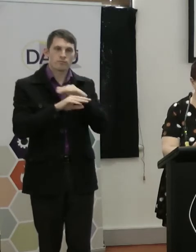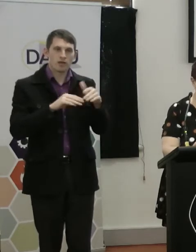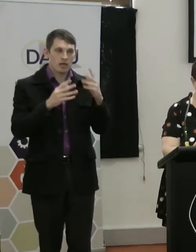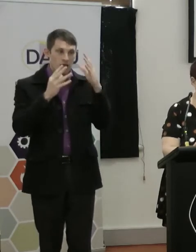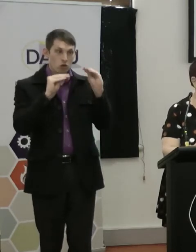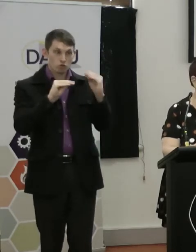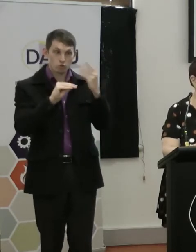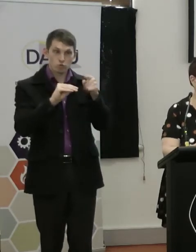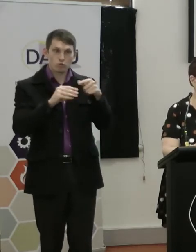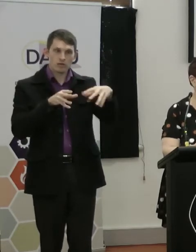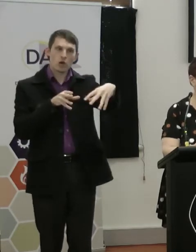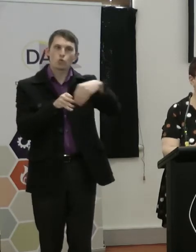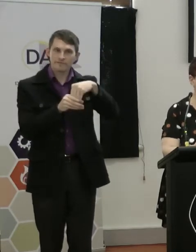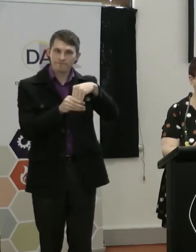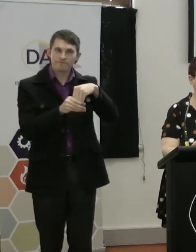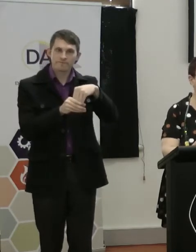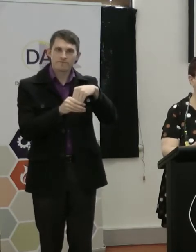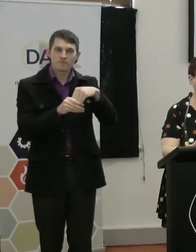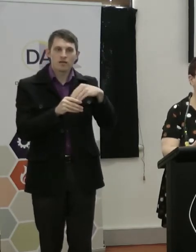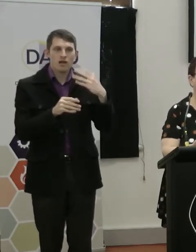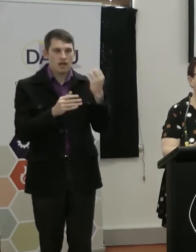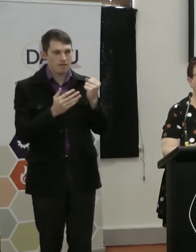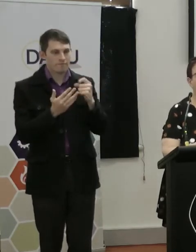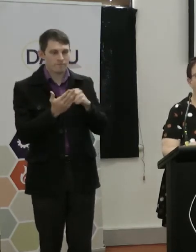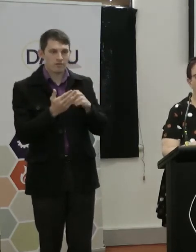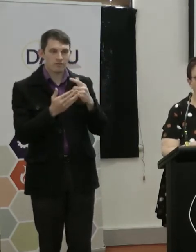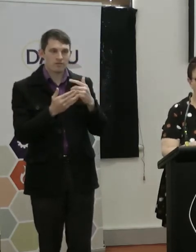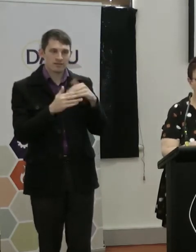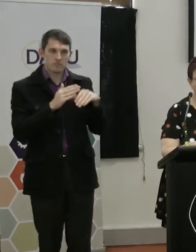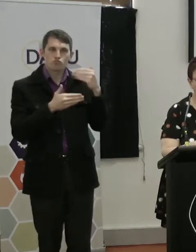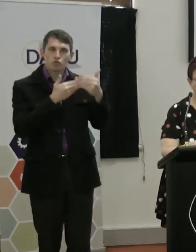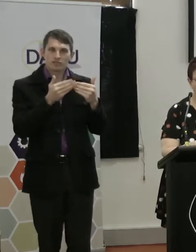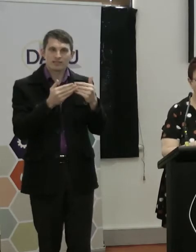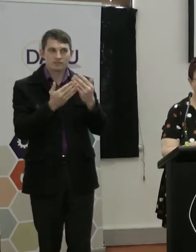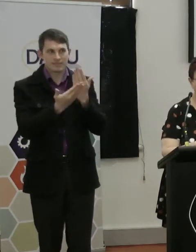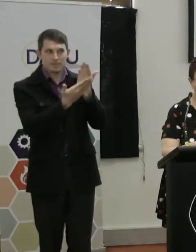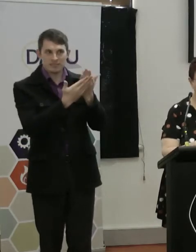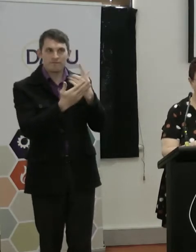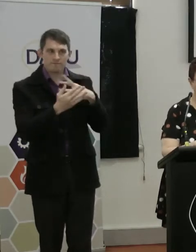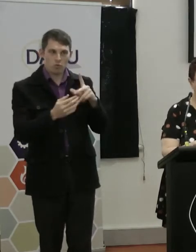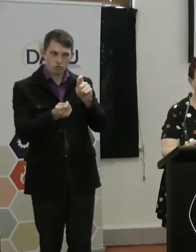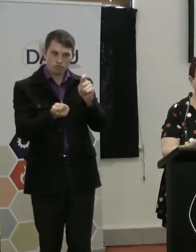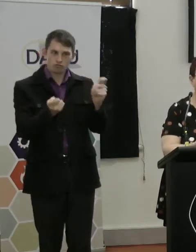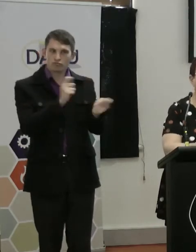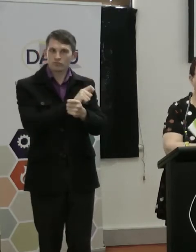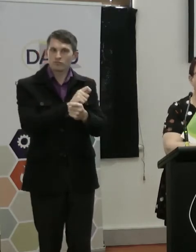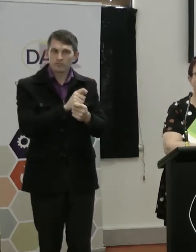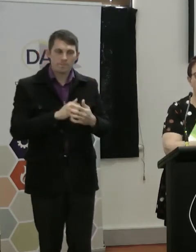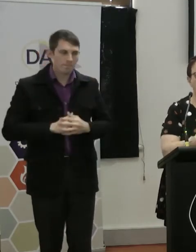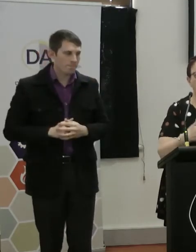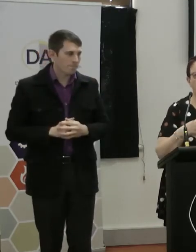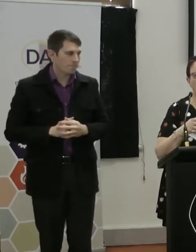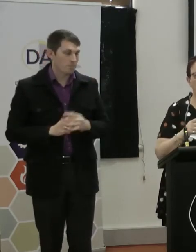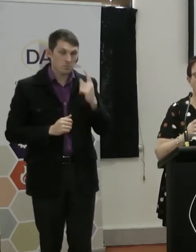necessary process for transformation that we have submitted, and I think it might be of interest.